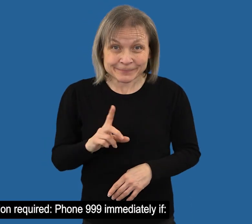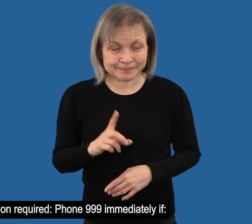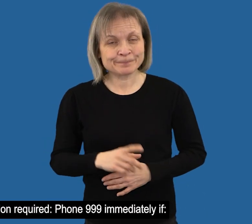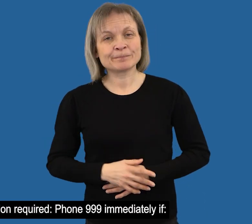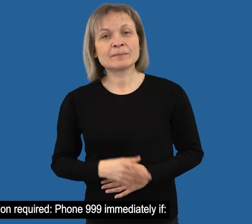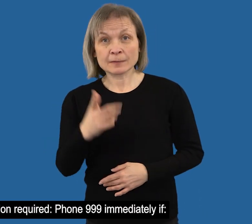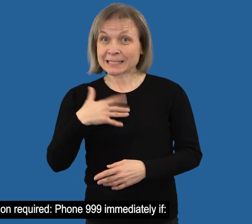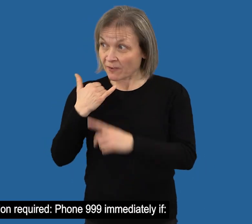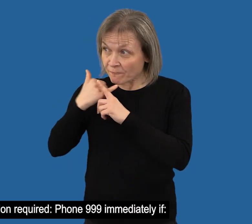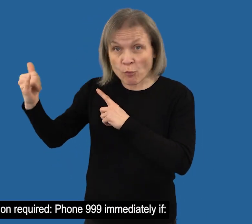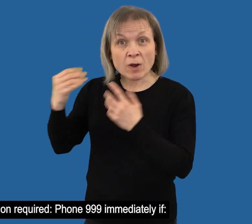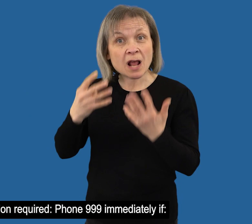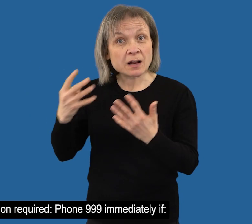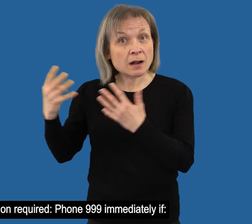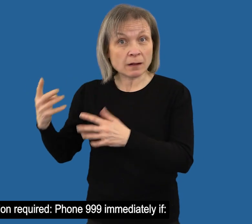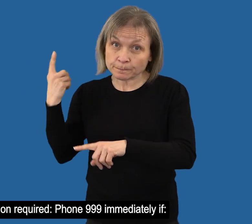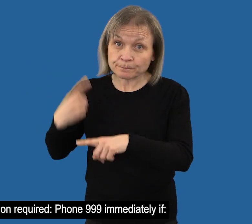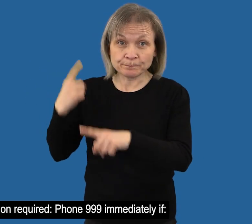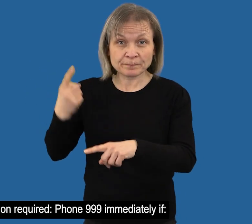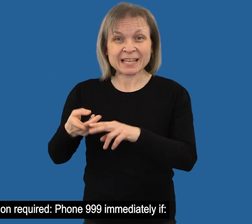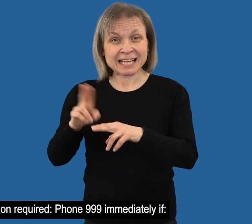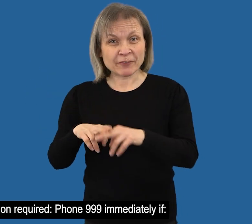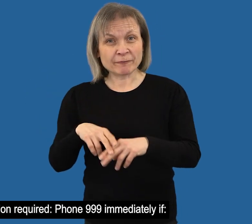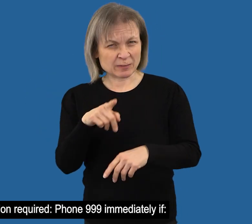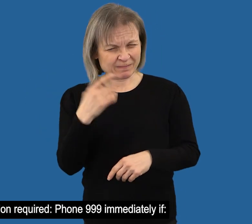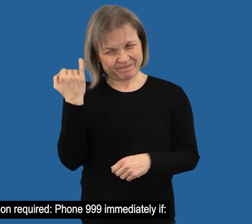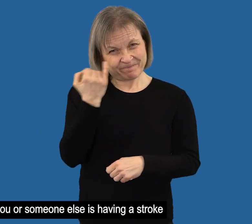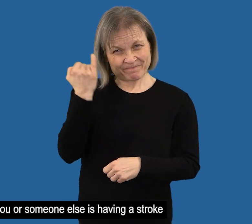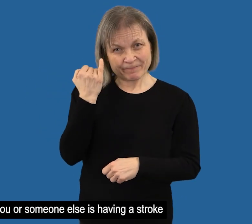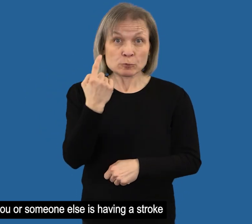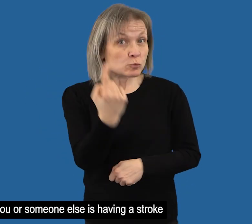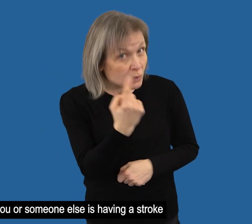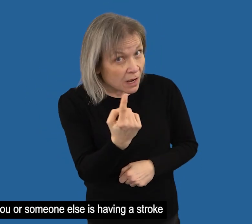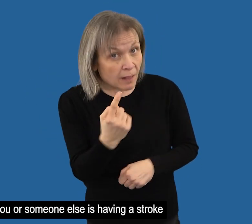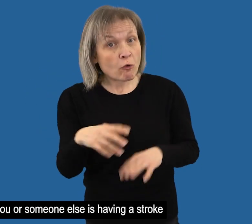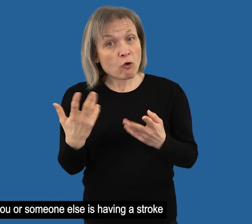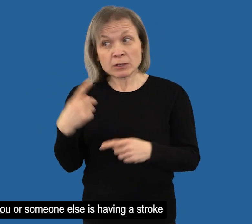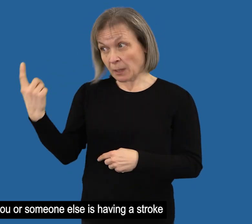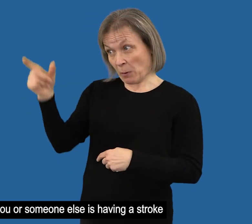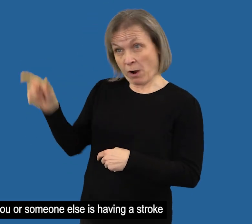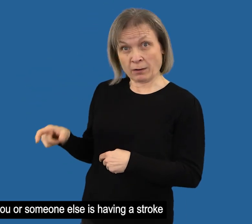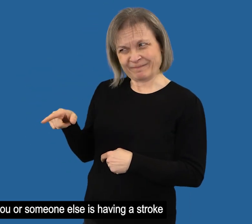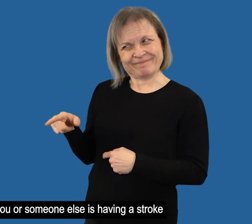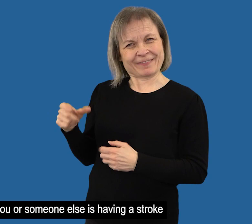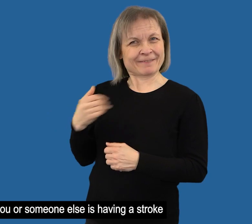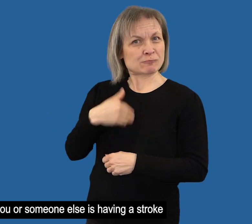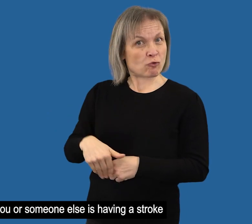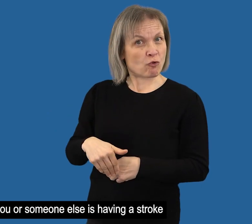Immediate action required. Phone 999 immediately if you suspect you or someone else is having